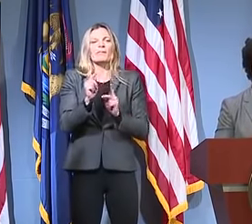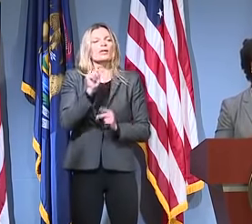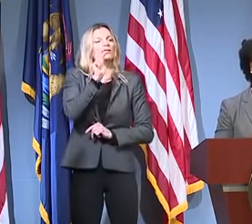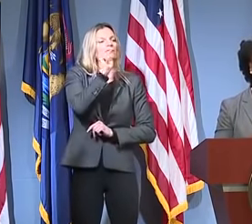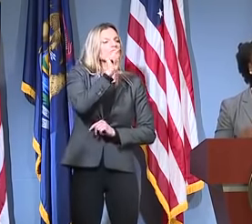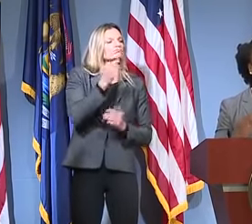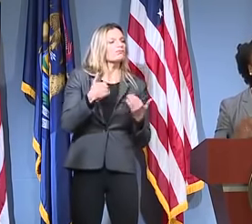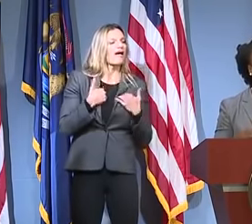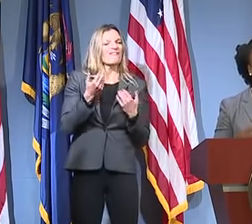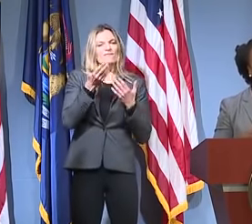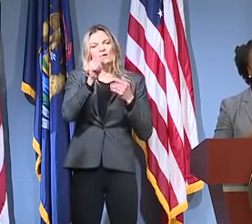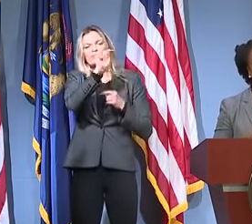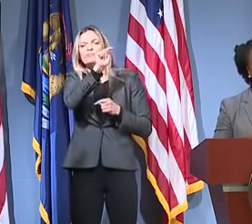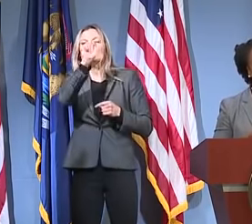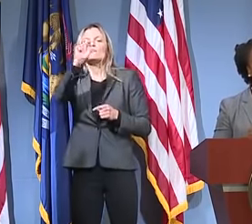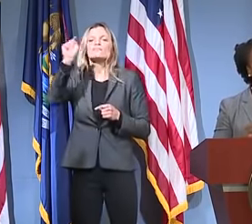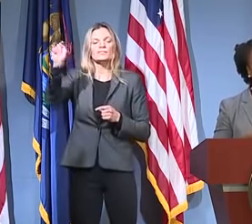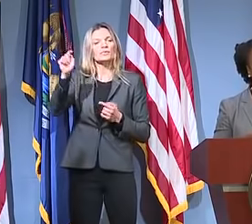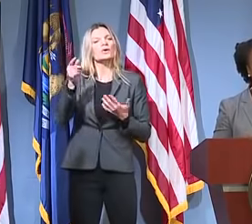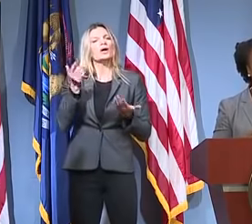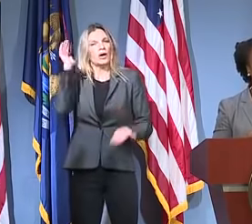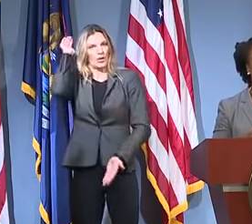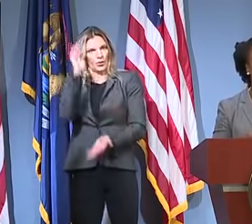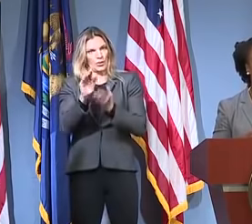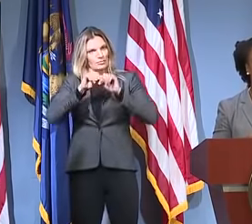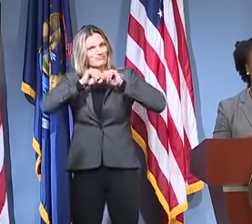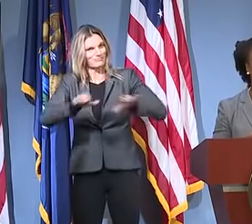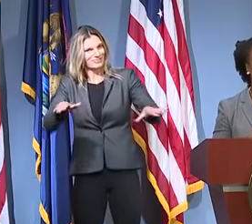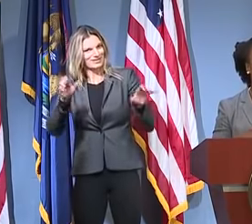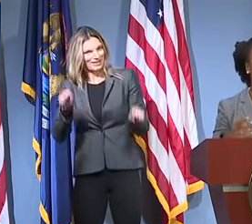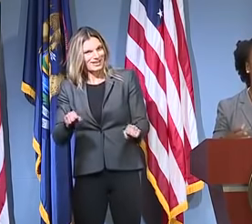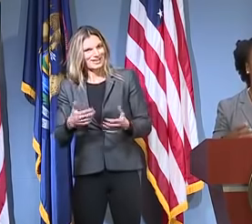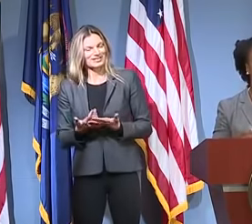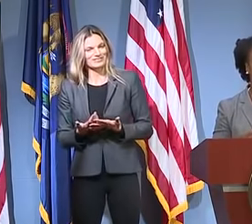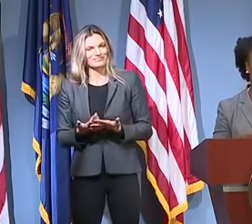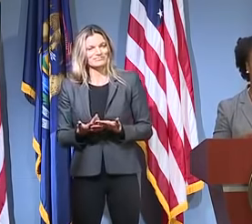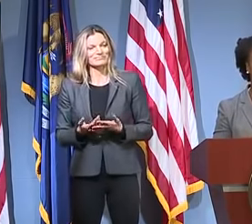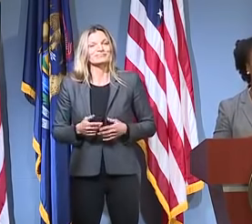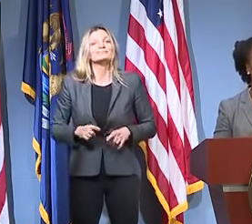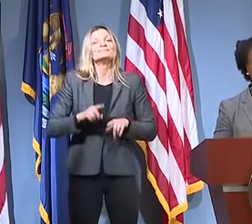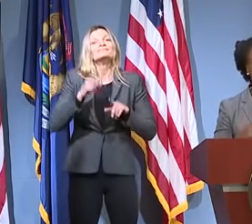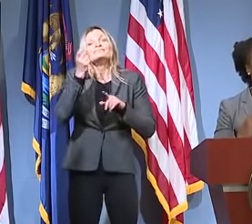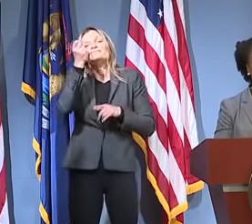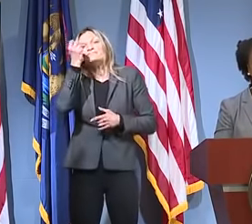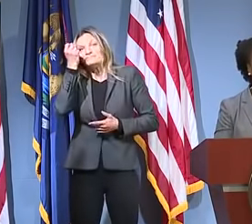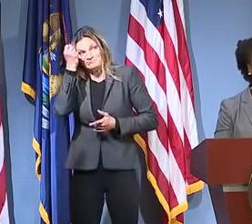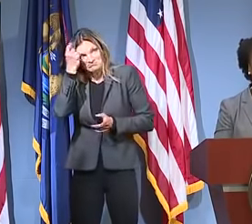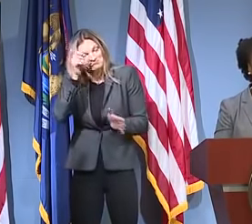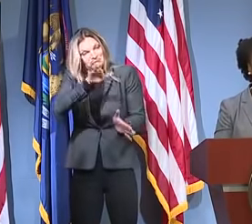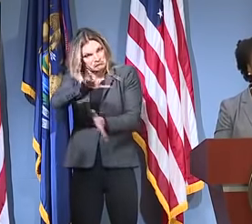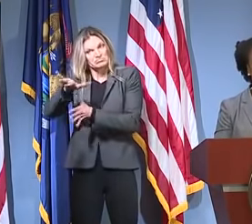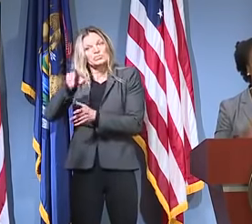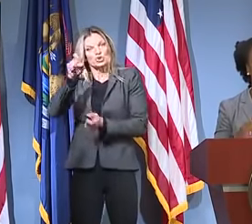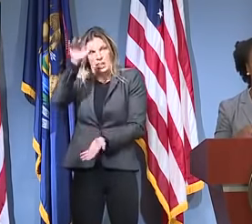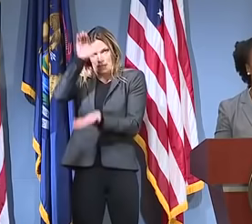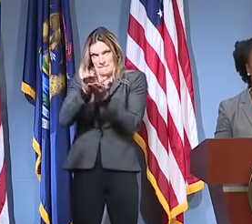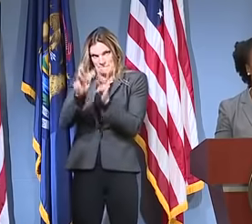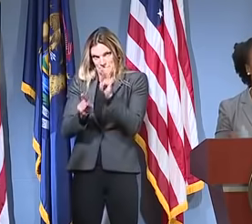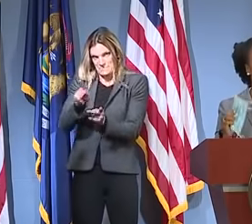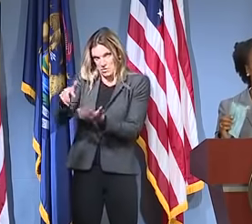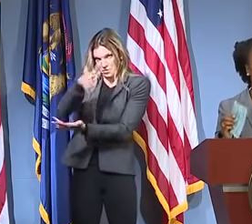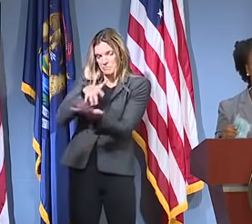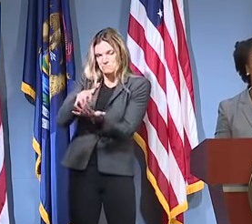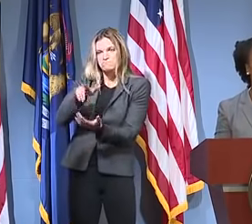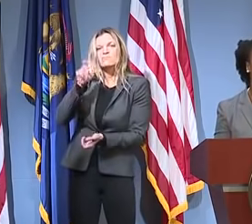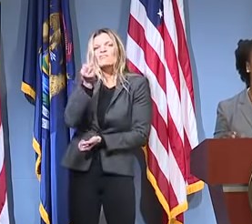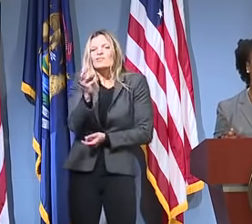someone else. But there's other factors that contribute to whether or not someone would potentially get the disease. We're talking about wearing masks and why it's so important